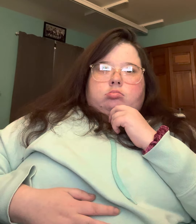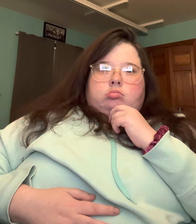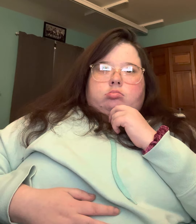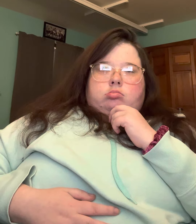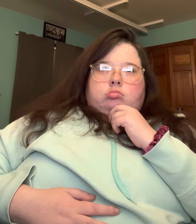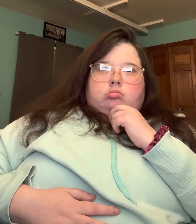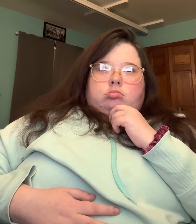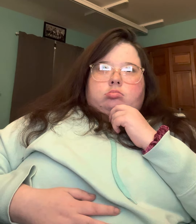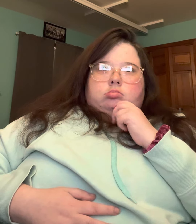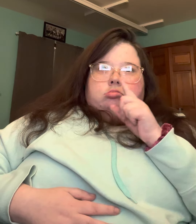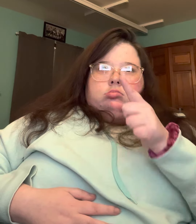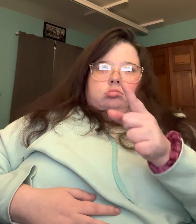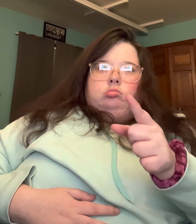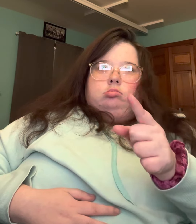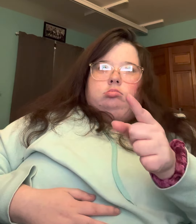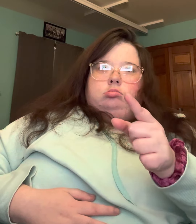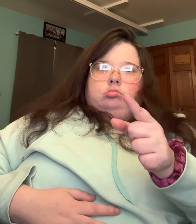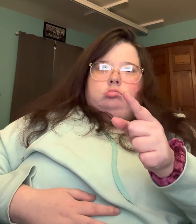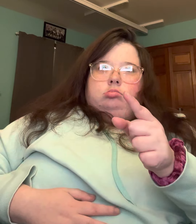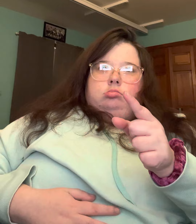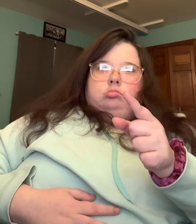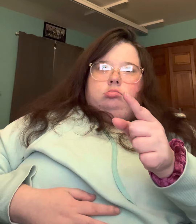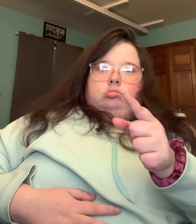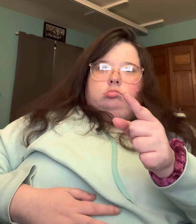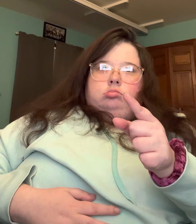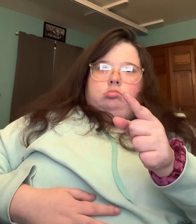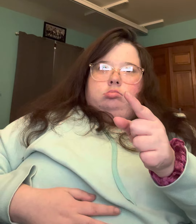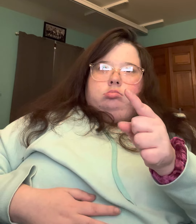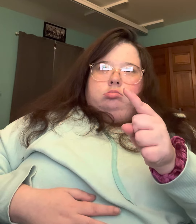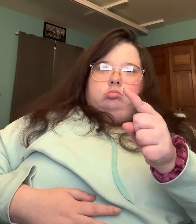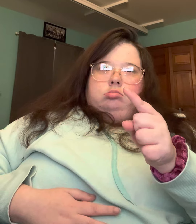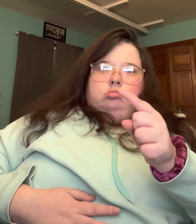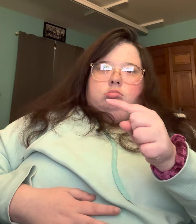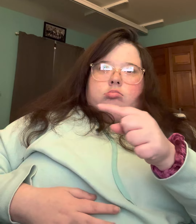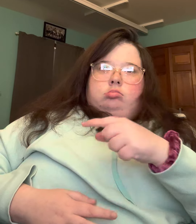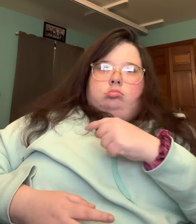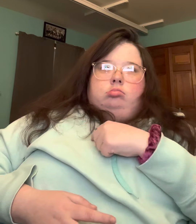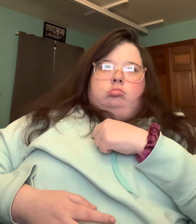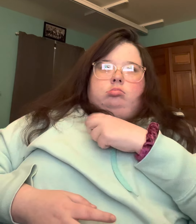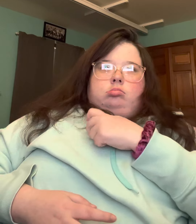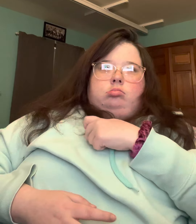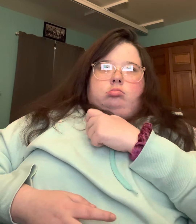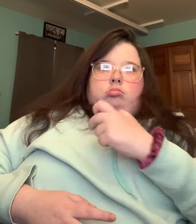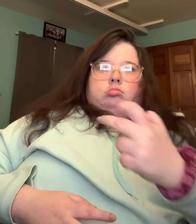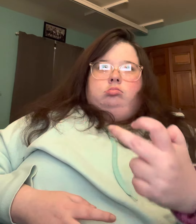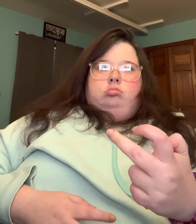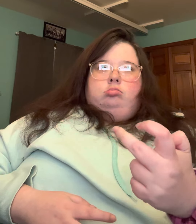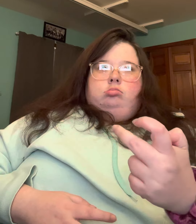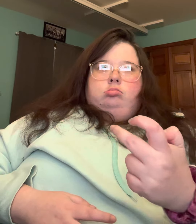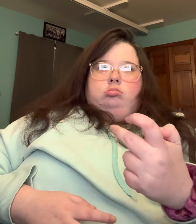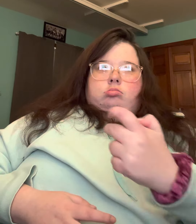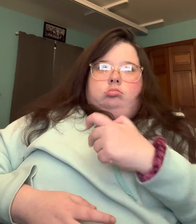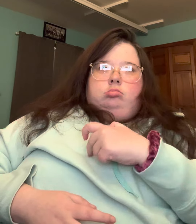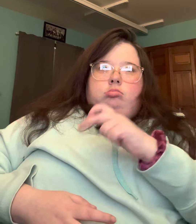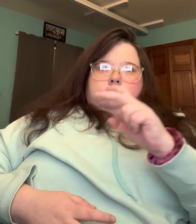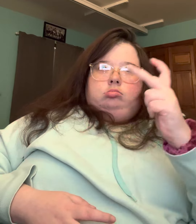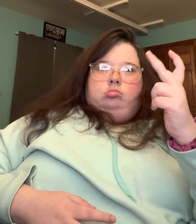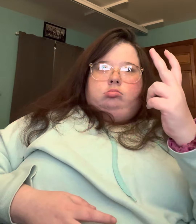can say, you, pointing, like. So your thumb and your